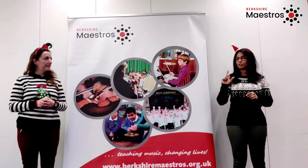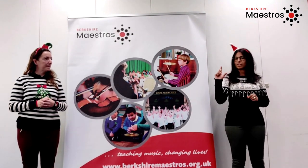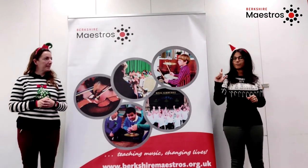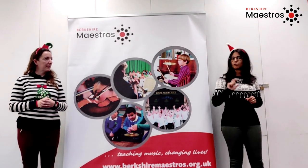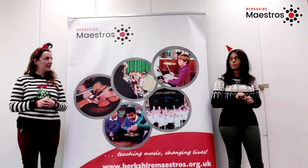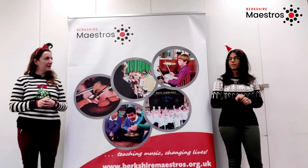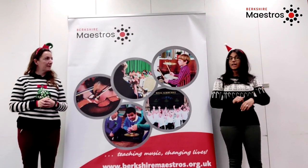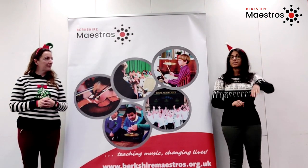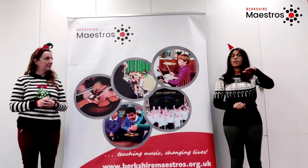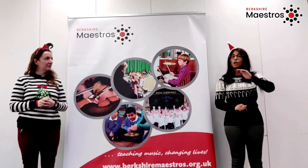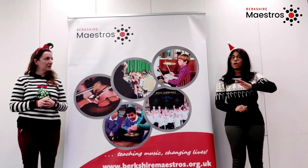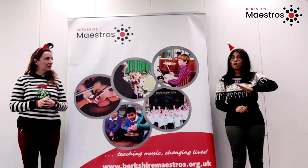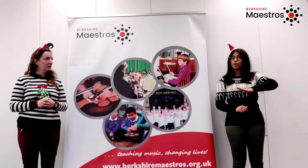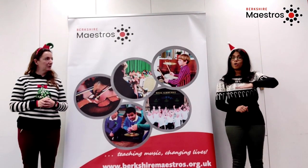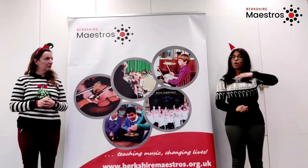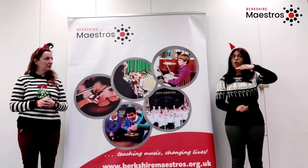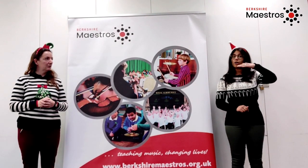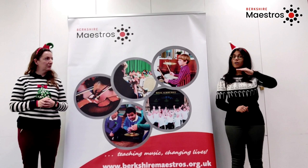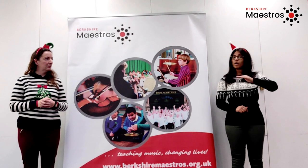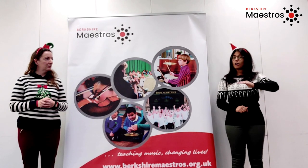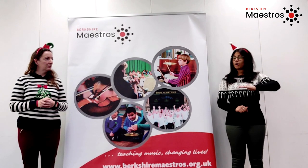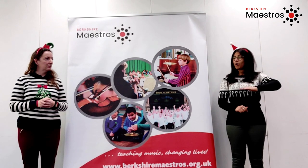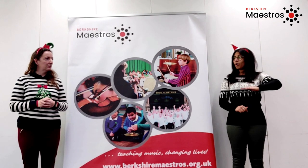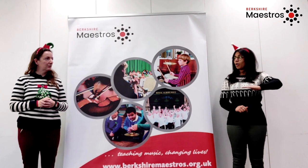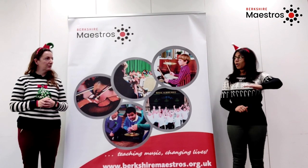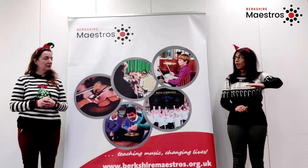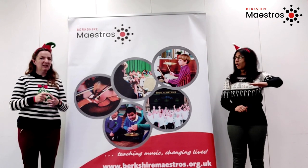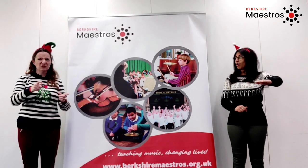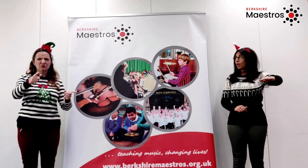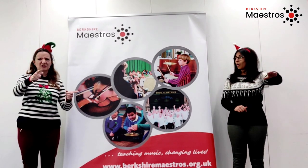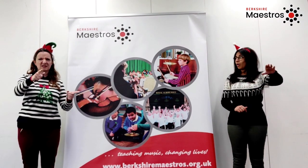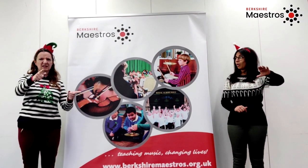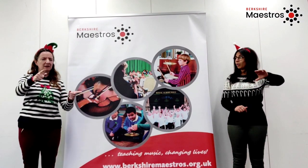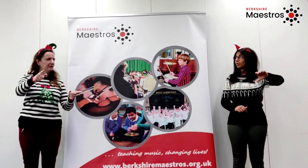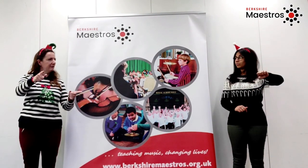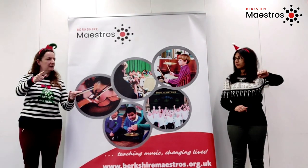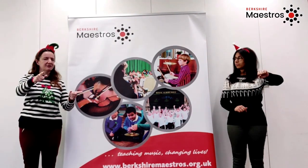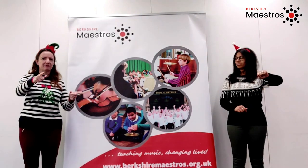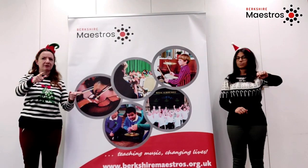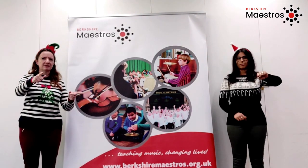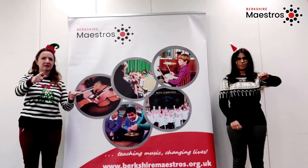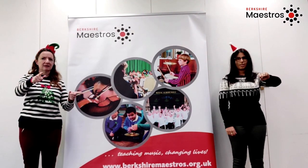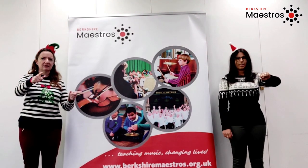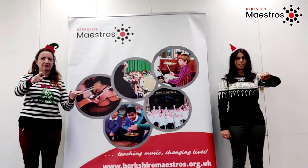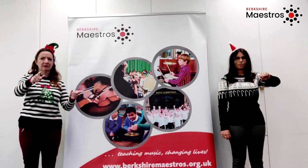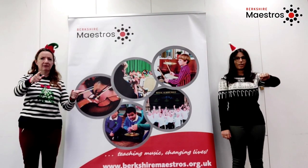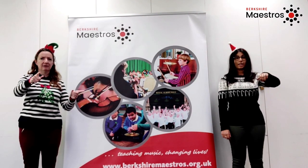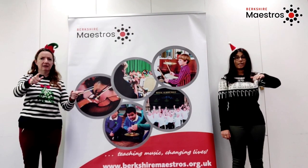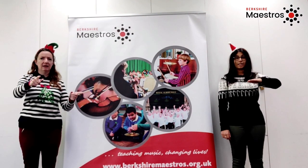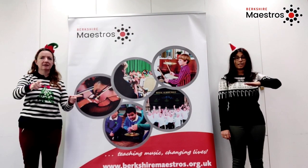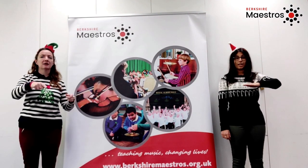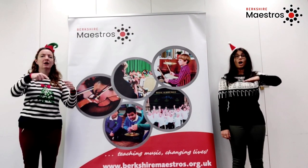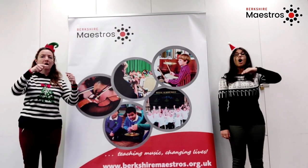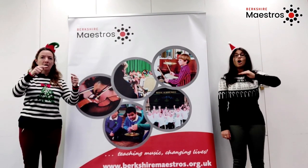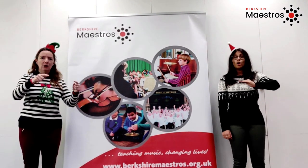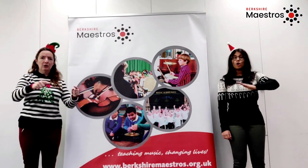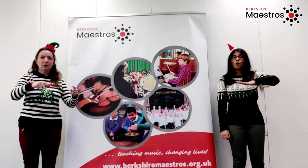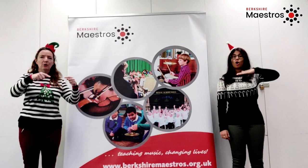just have to remember that long ago. Let's all just sing that very last phrase together. Let's do that. And